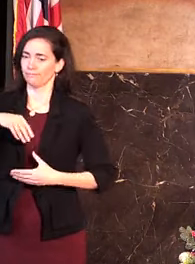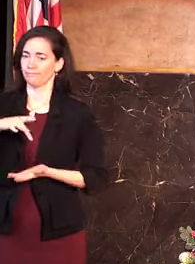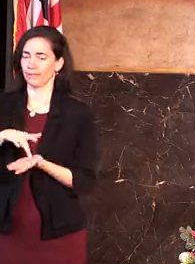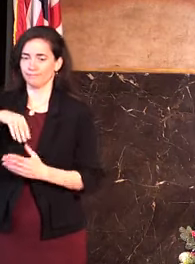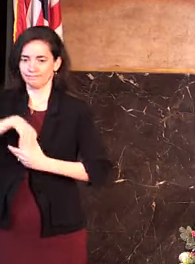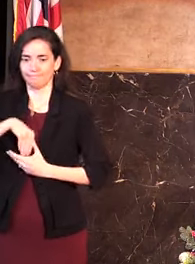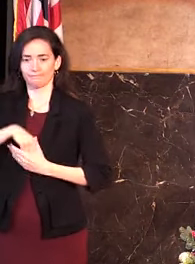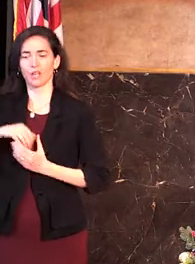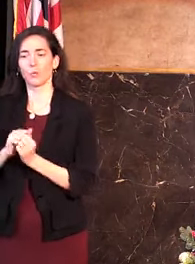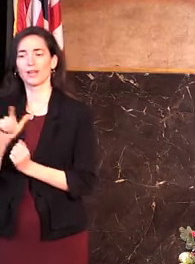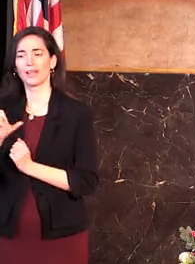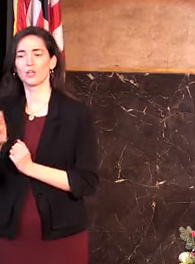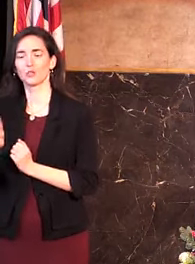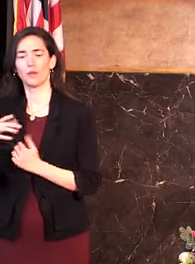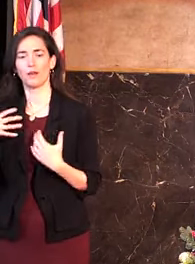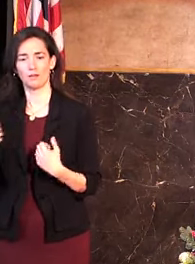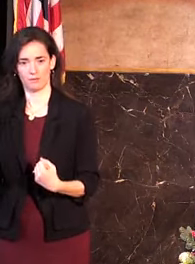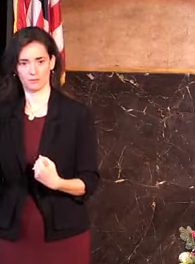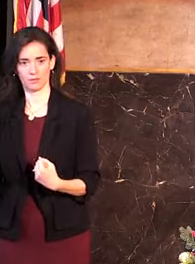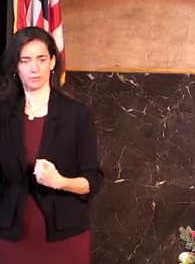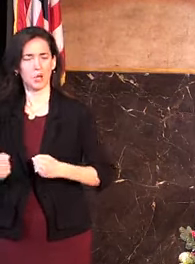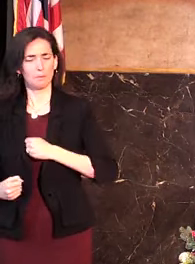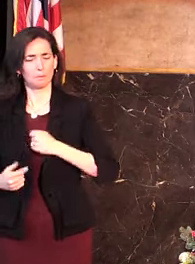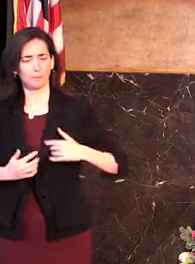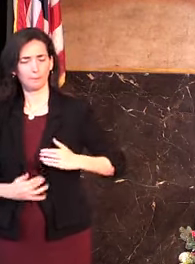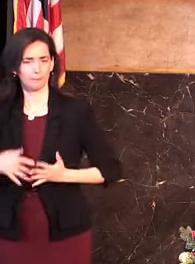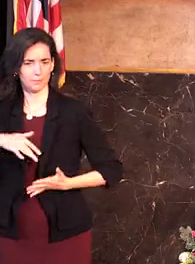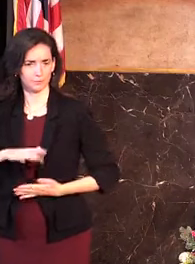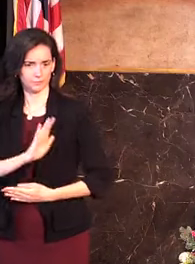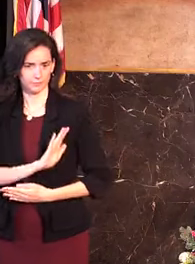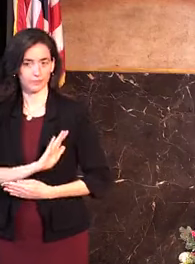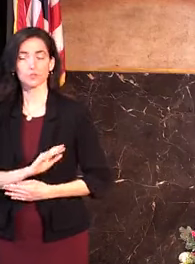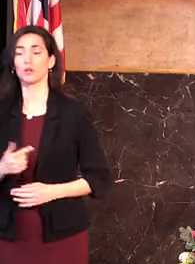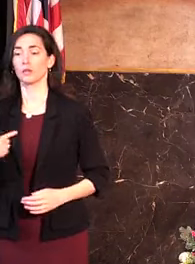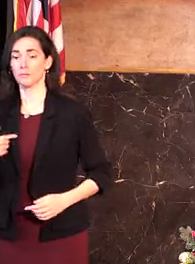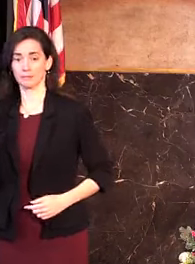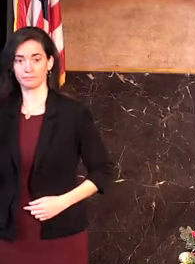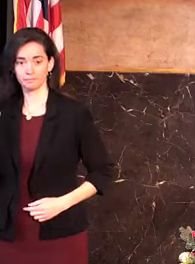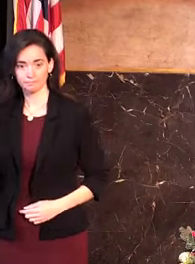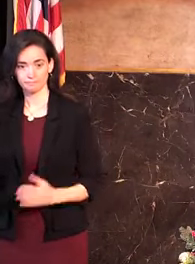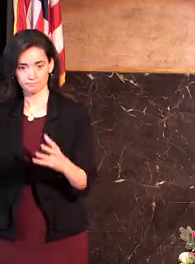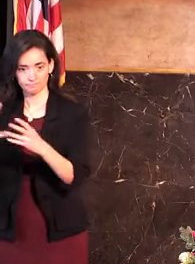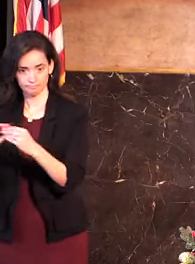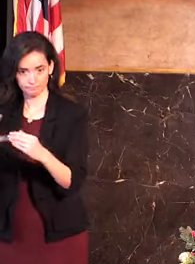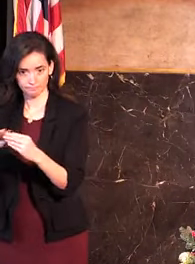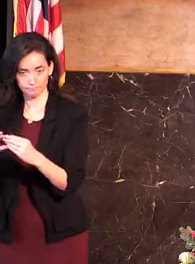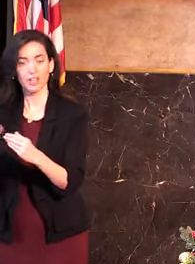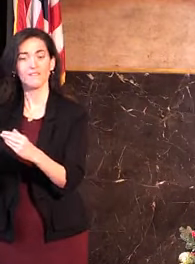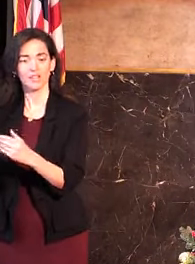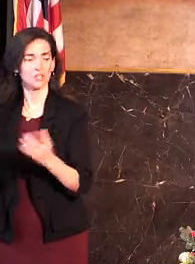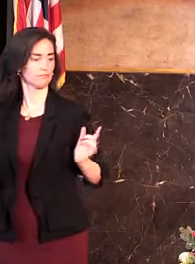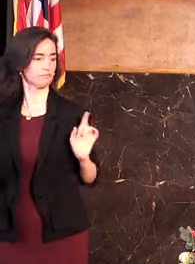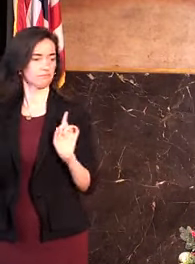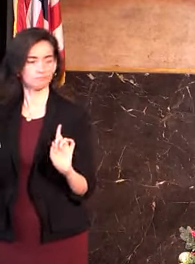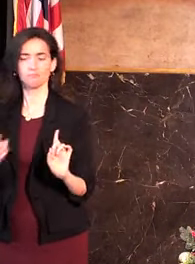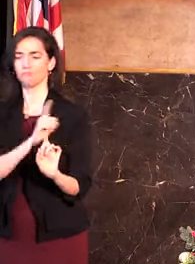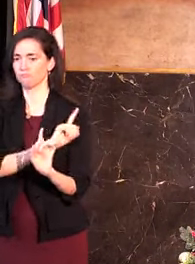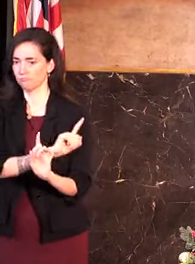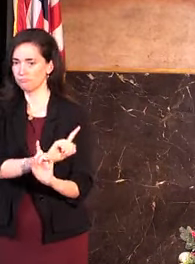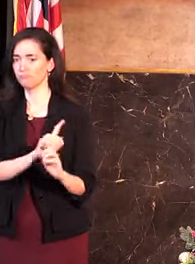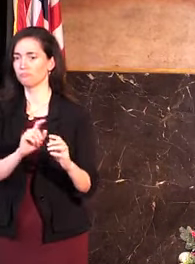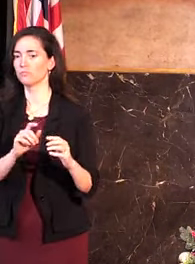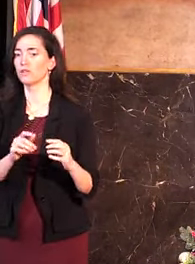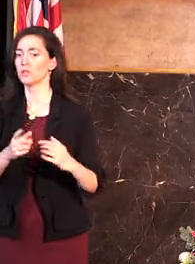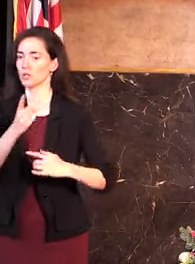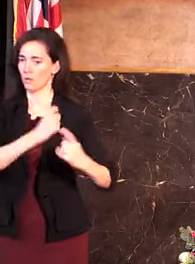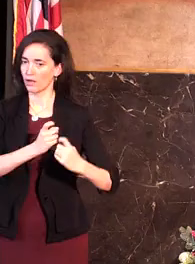Health. I'm going to brief you, and then each of them will come up and offer some prepared remarks. They will each take your